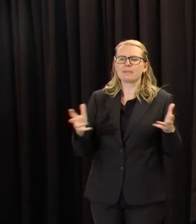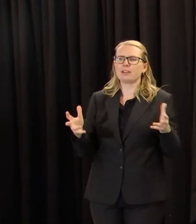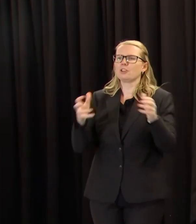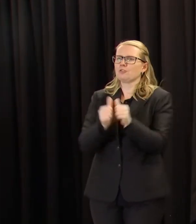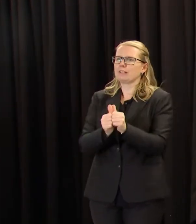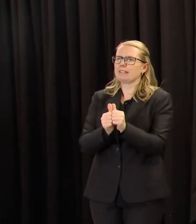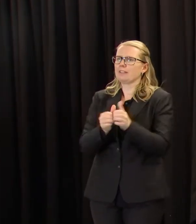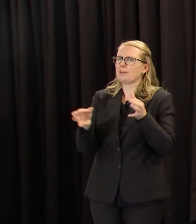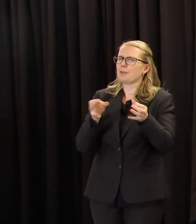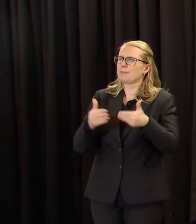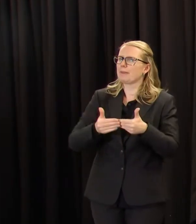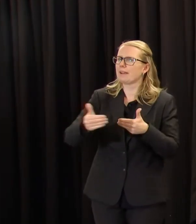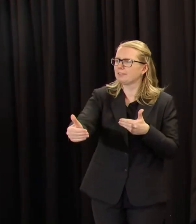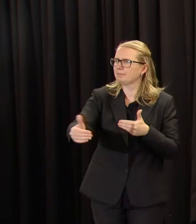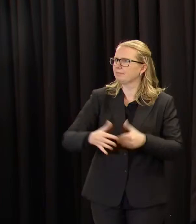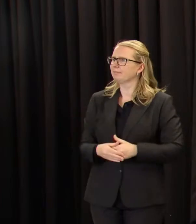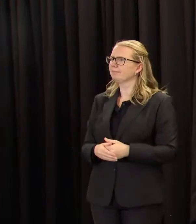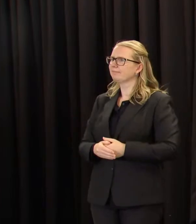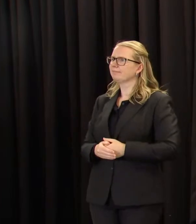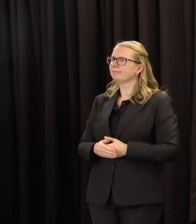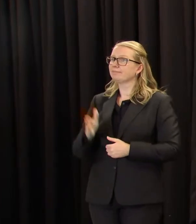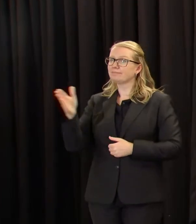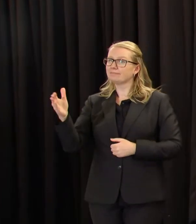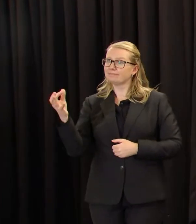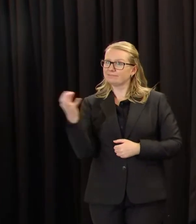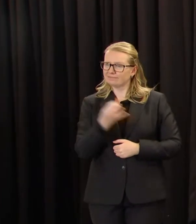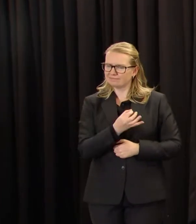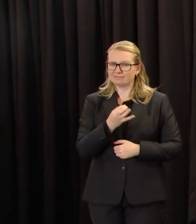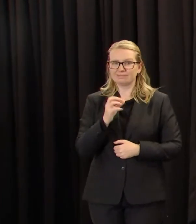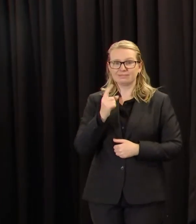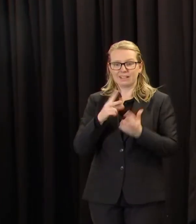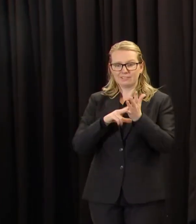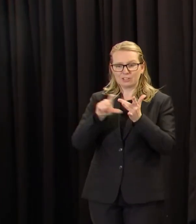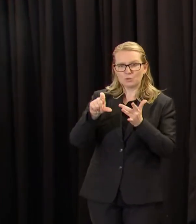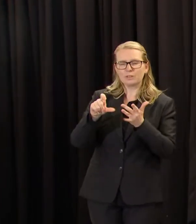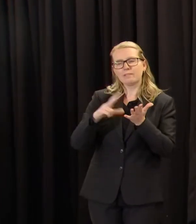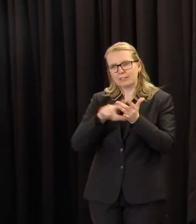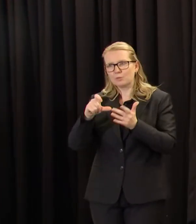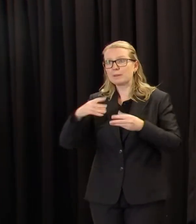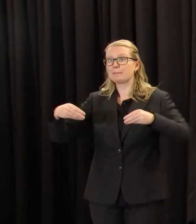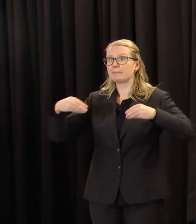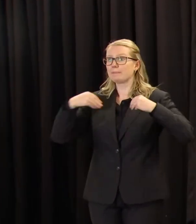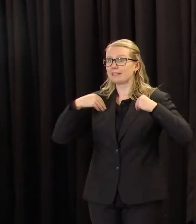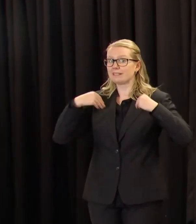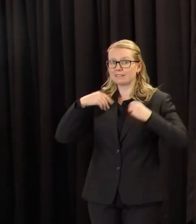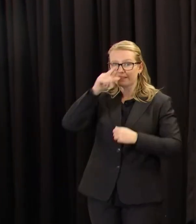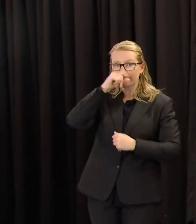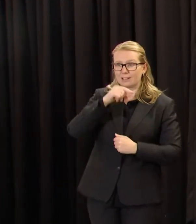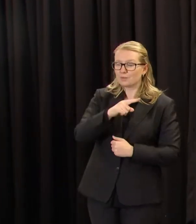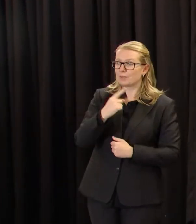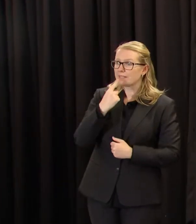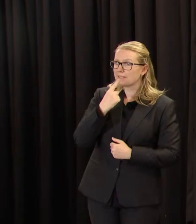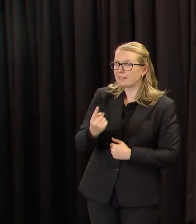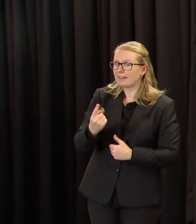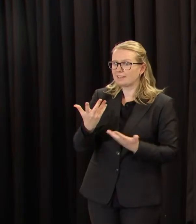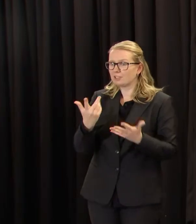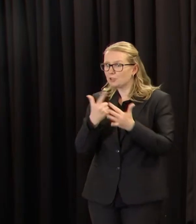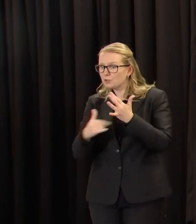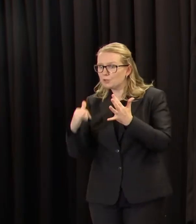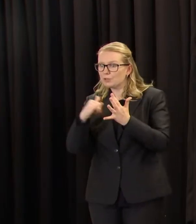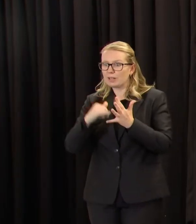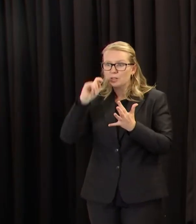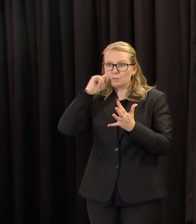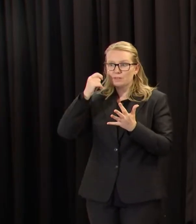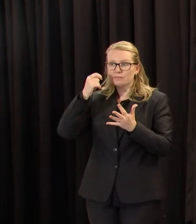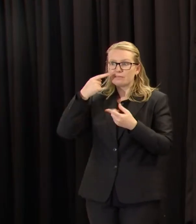national plan. Can you give Victorians and Victorian businesses particularly an assurance that, are they going to hear on Tuesday? Are they going to